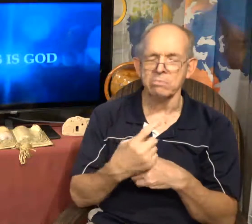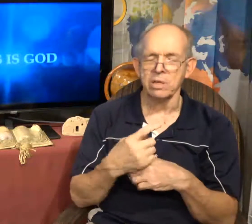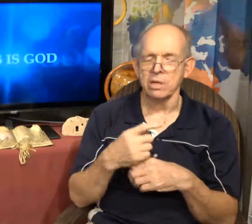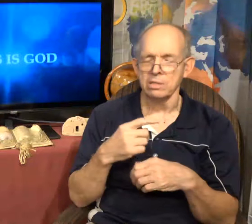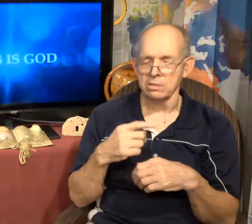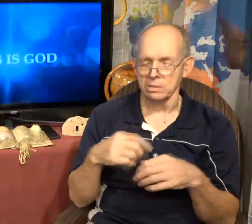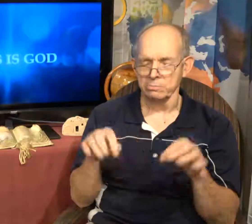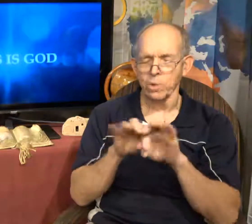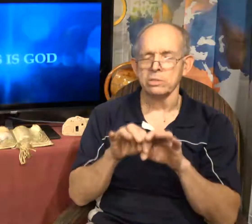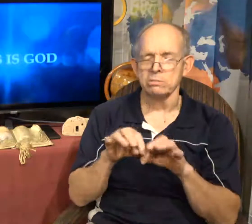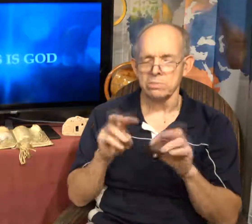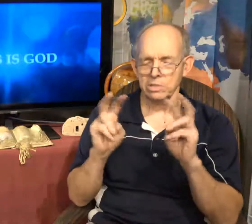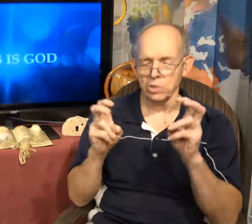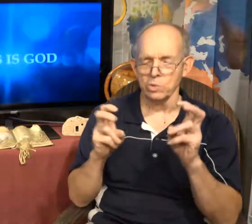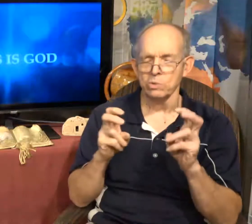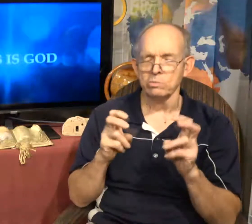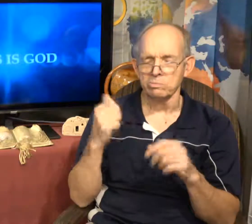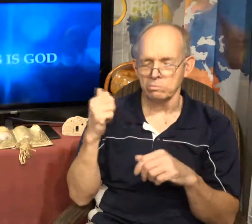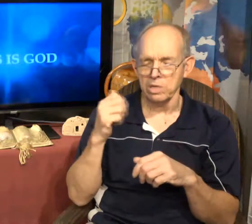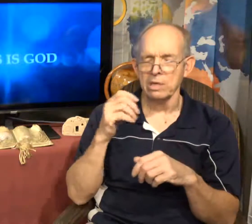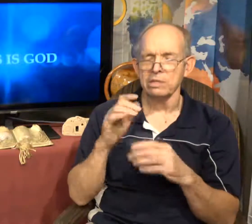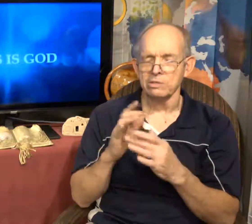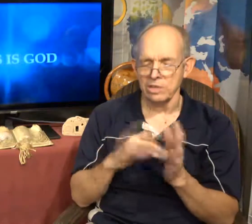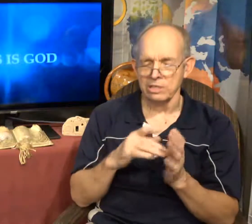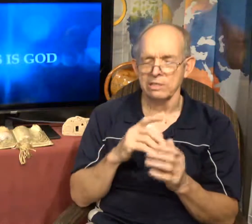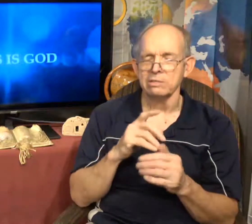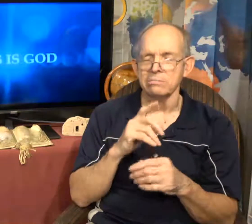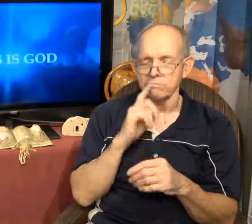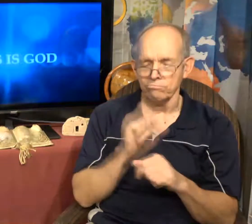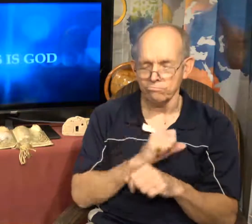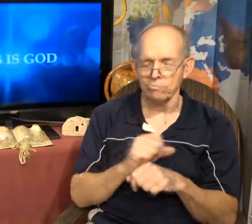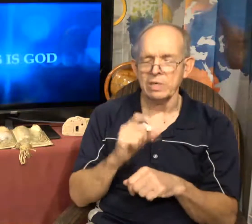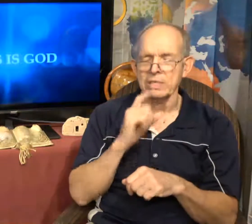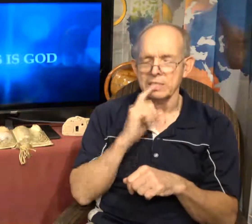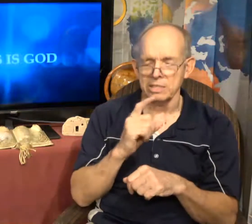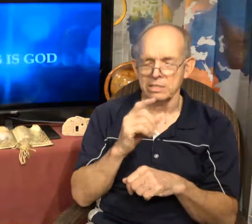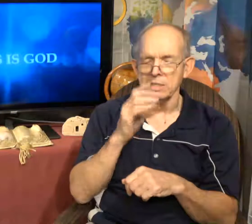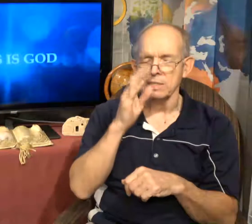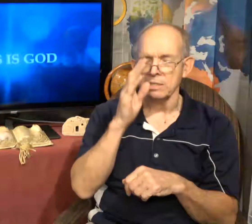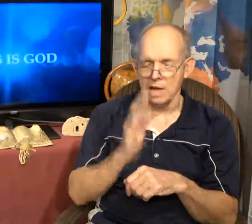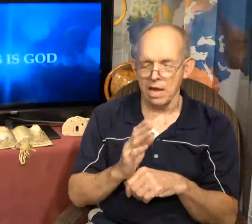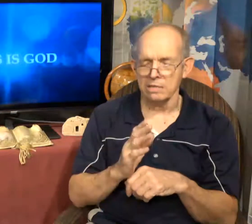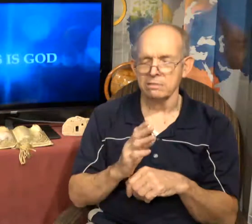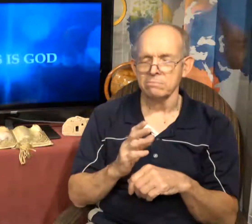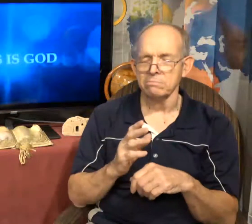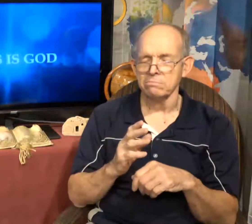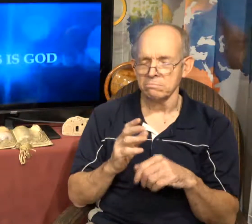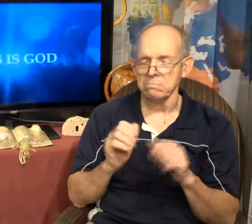Putting the shoe. Jesus. is God.